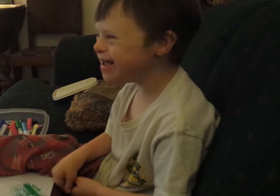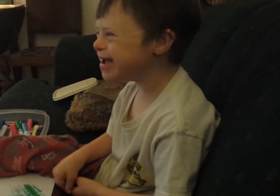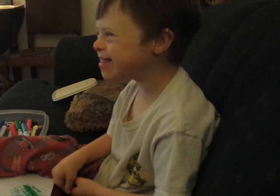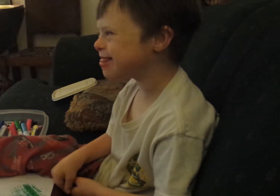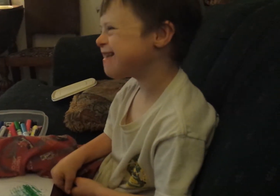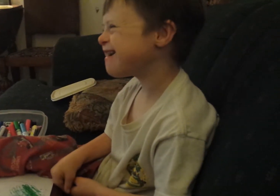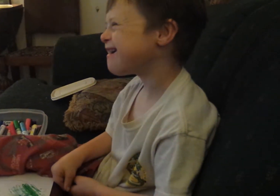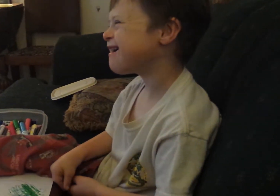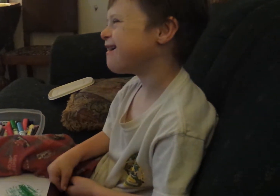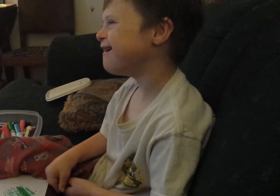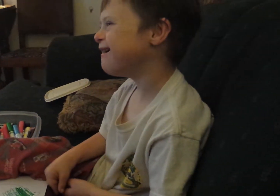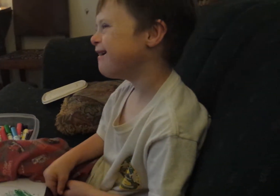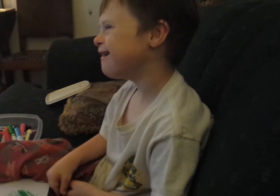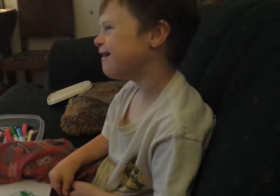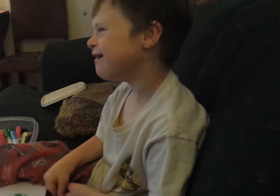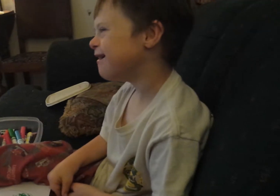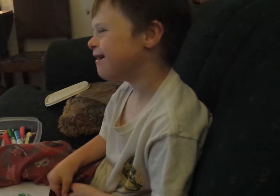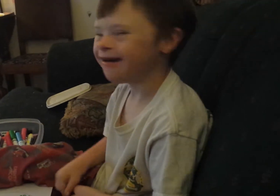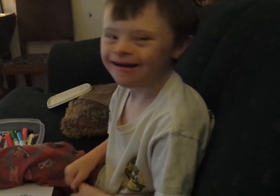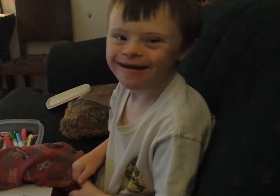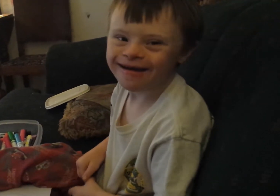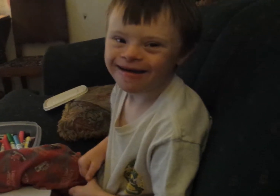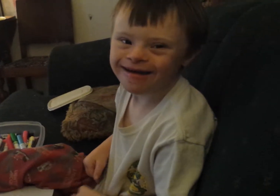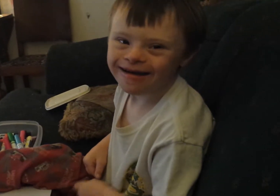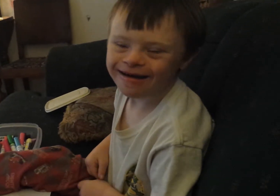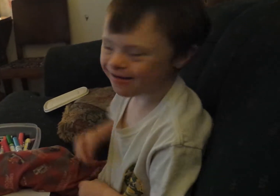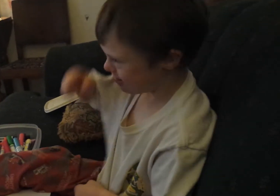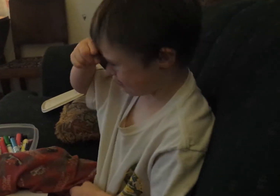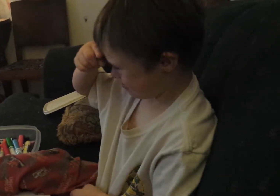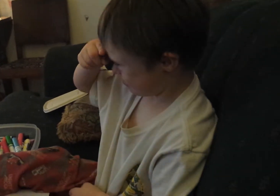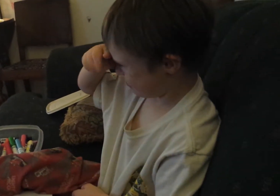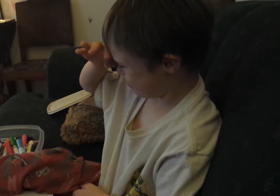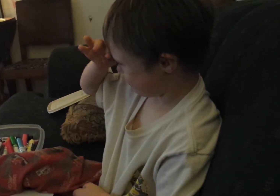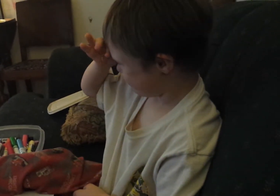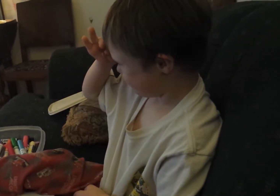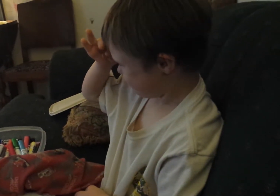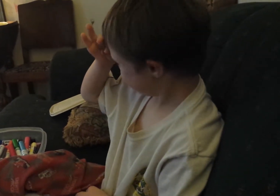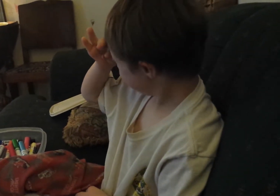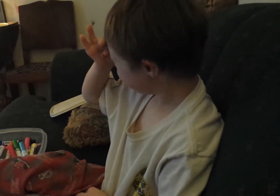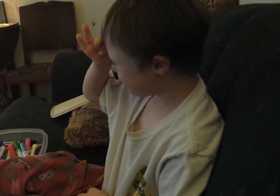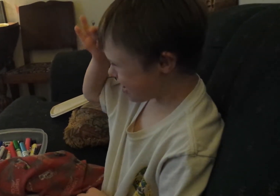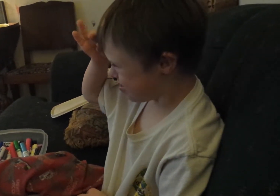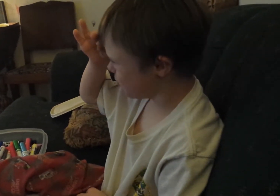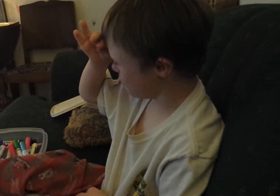Please! Sign black with Rachel! I love you, Eric! Black! You too!